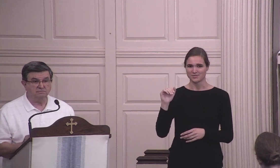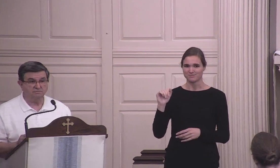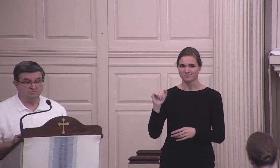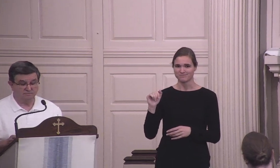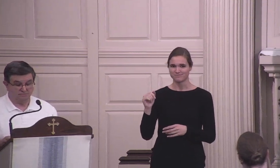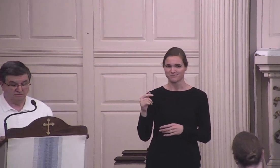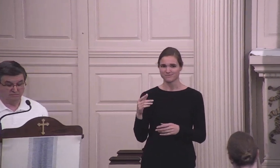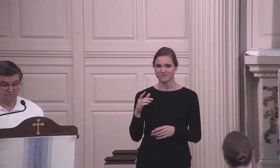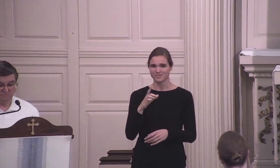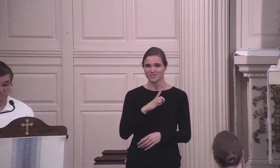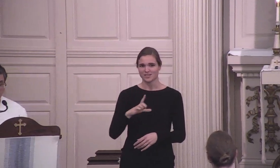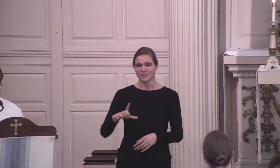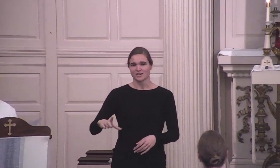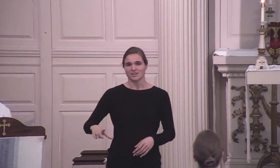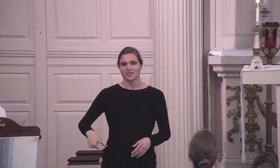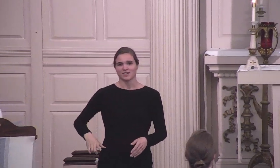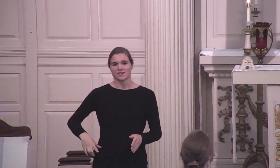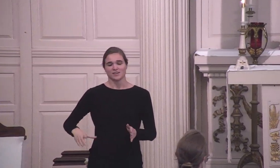Lord.